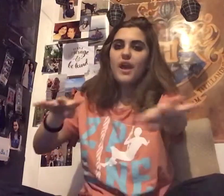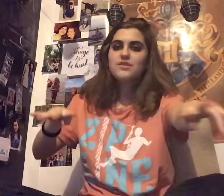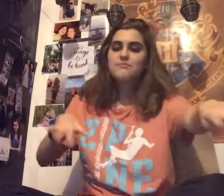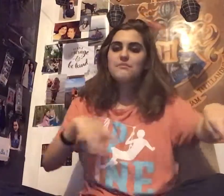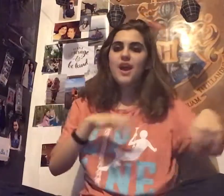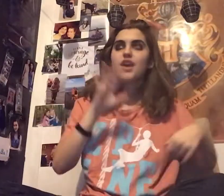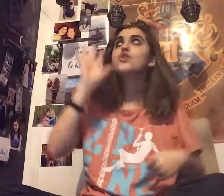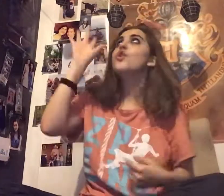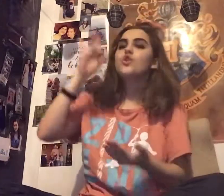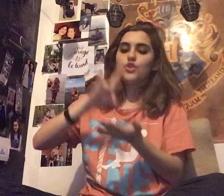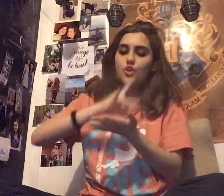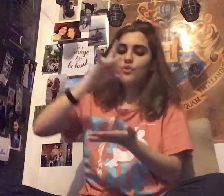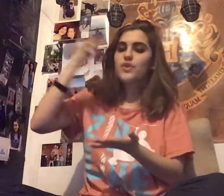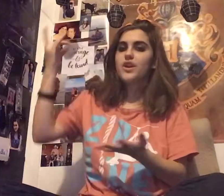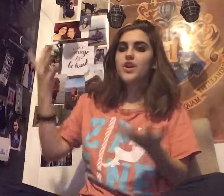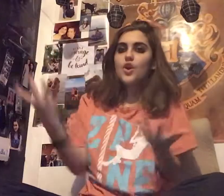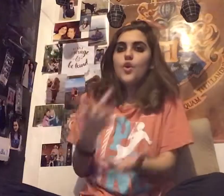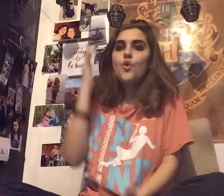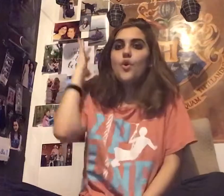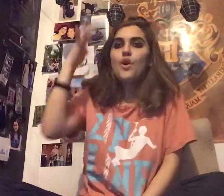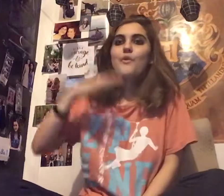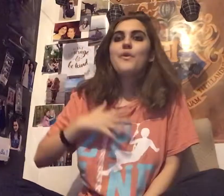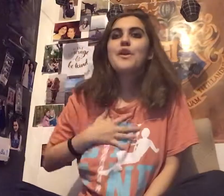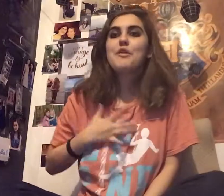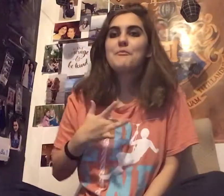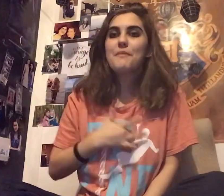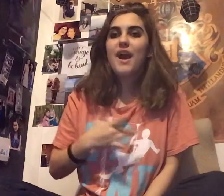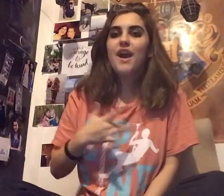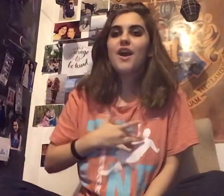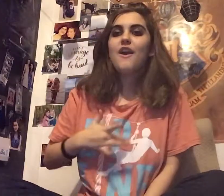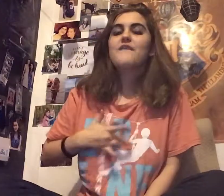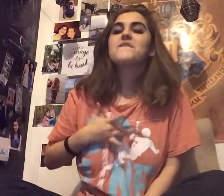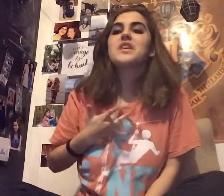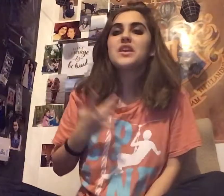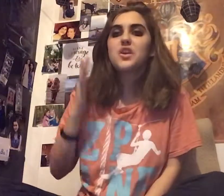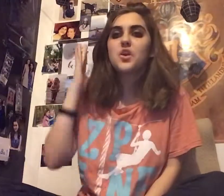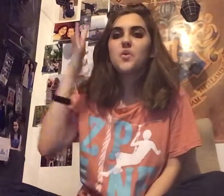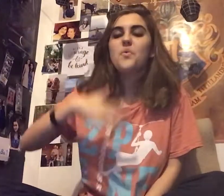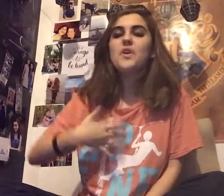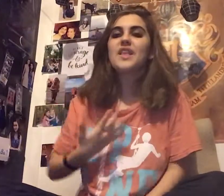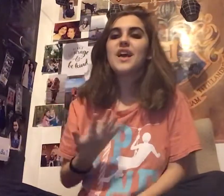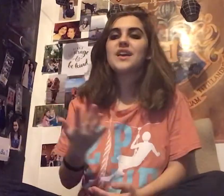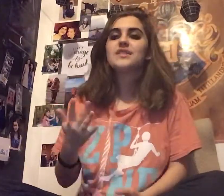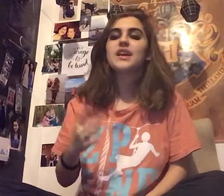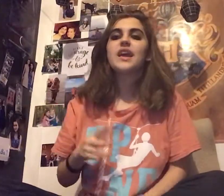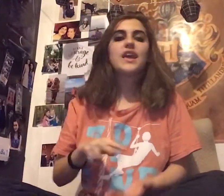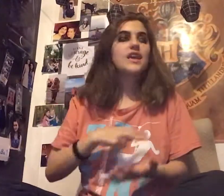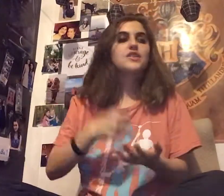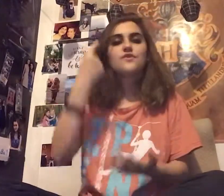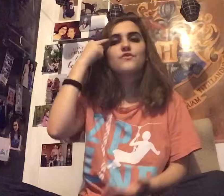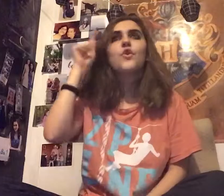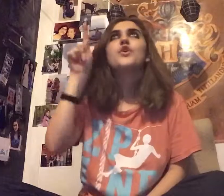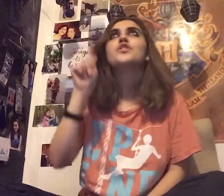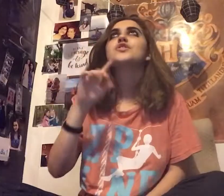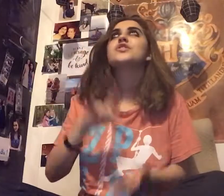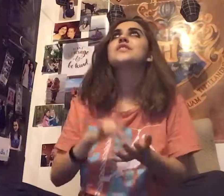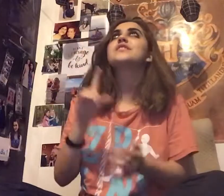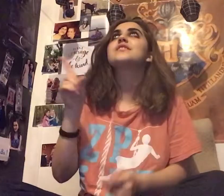Surrounded by your glory, what will my heart feel? Will I dance for you,